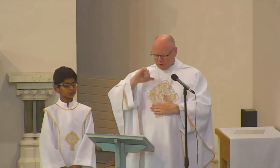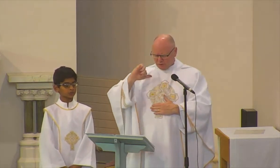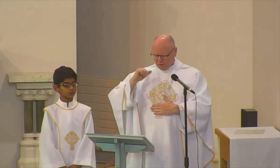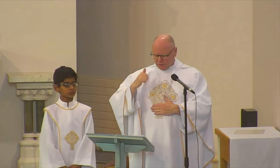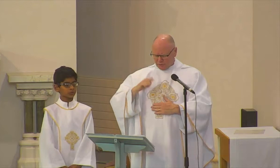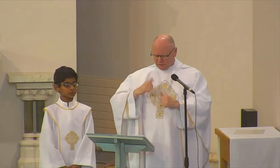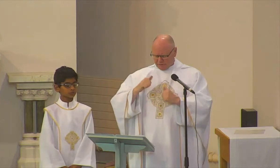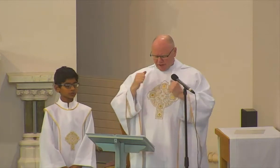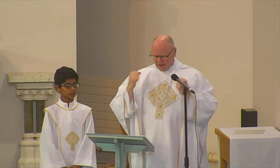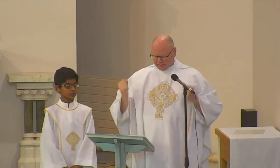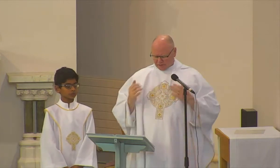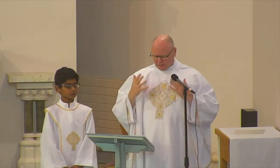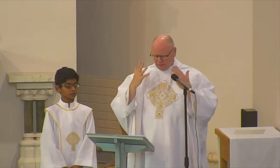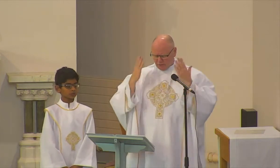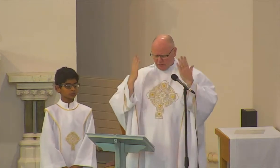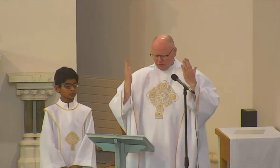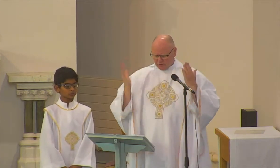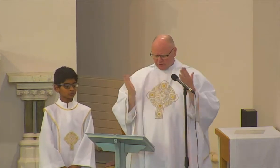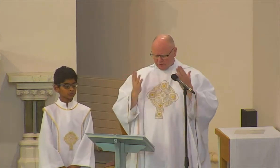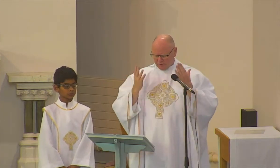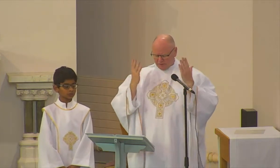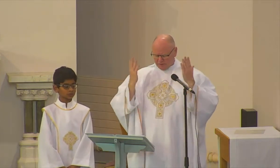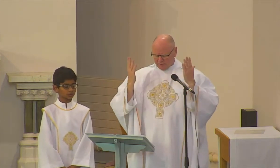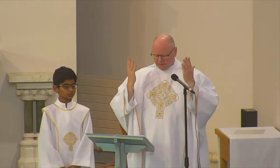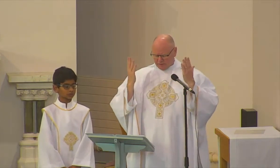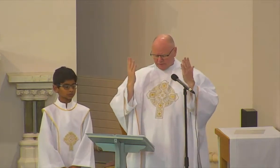your great glory.